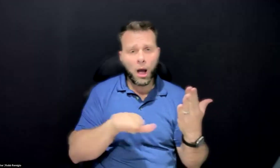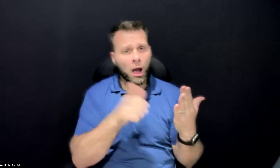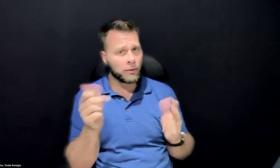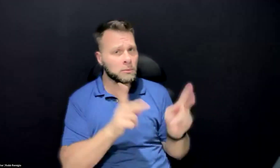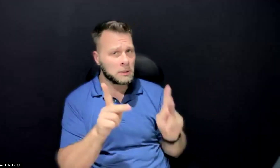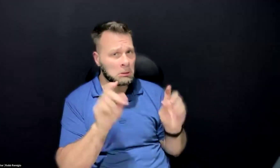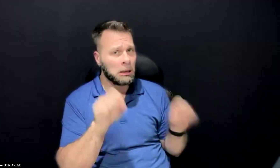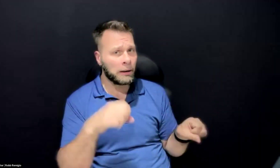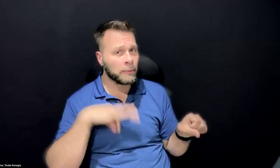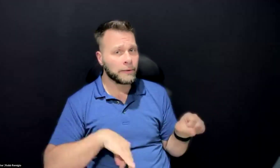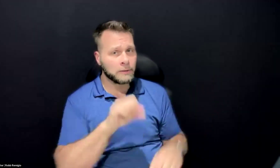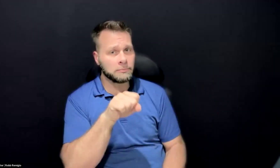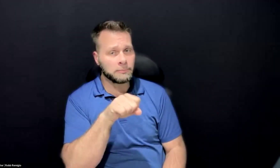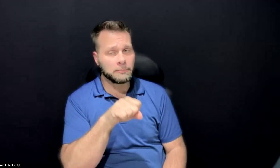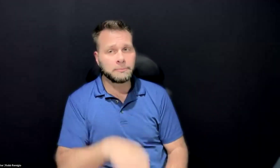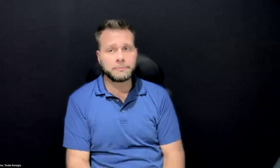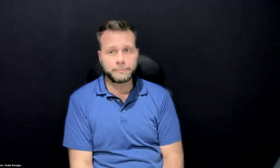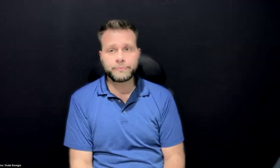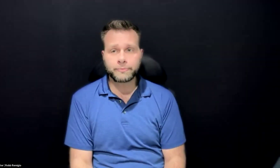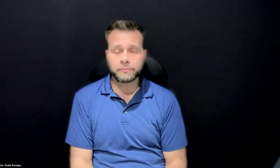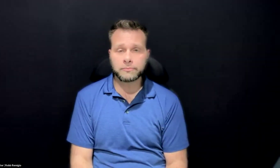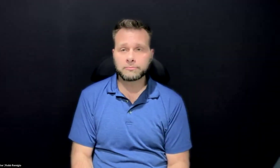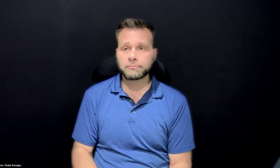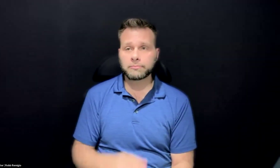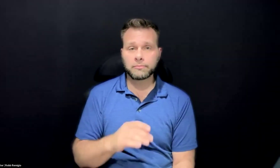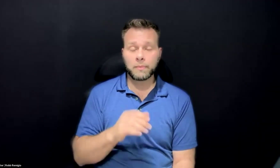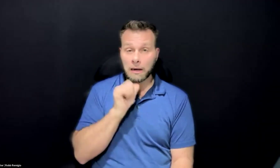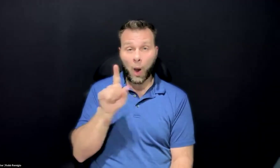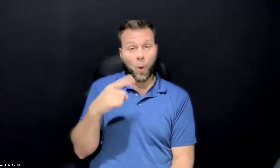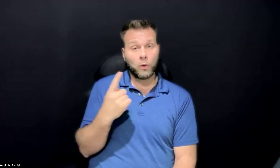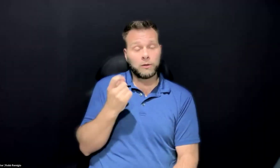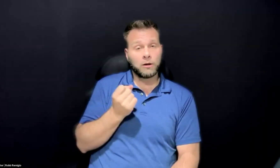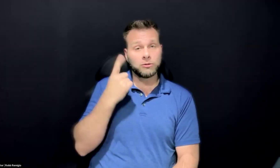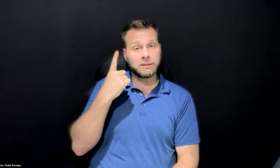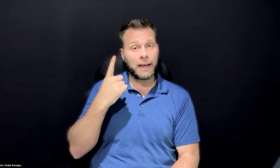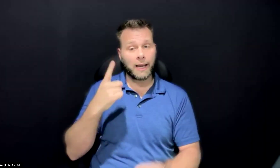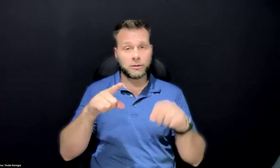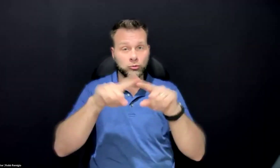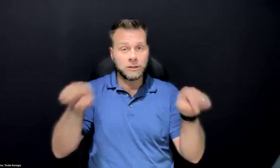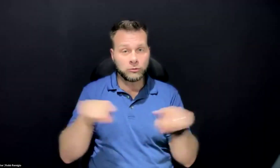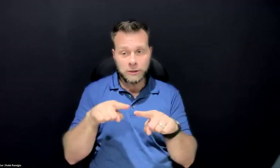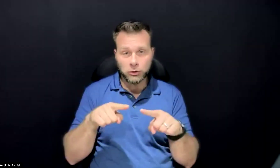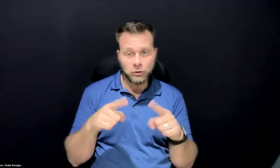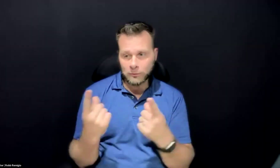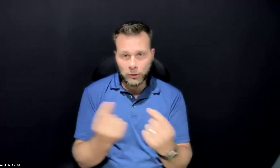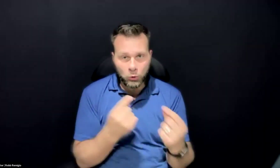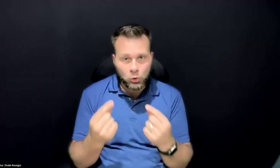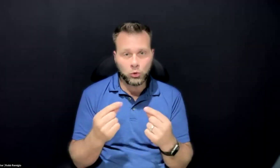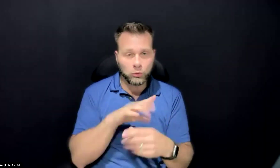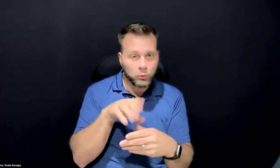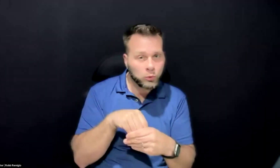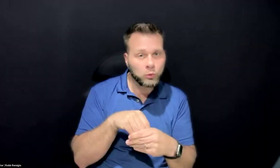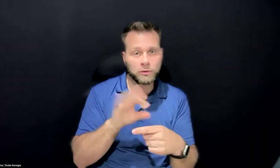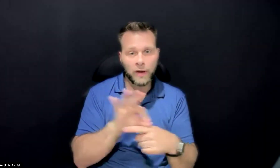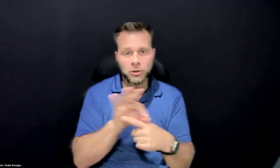to benefit from it, not only for knowing how screen reader users do things, but